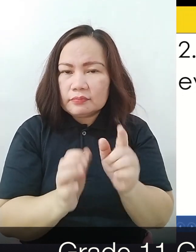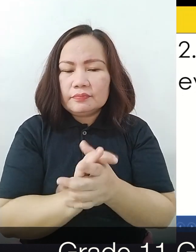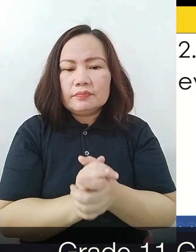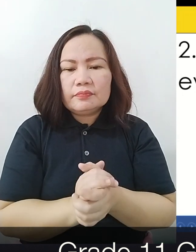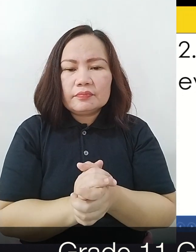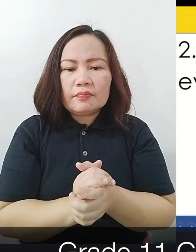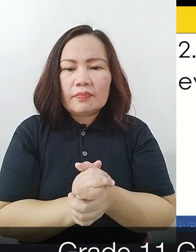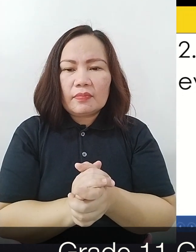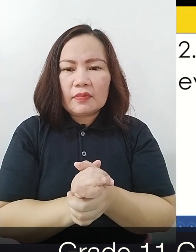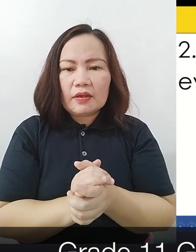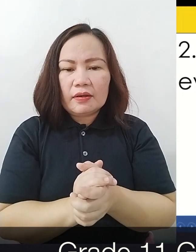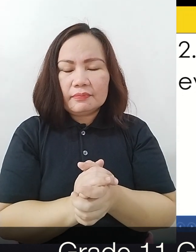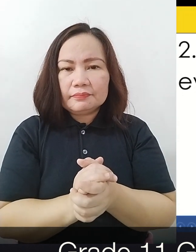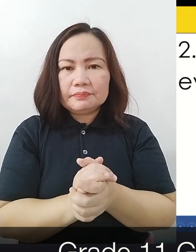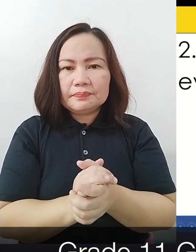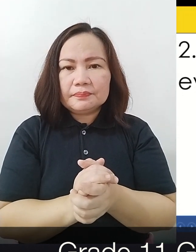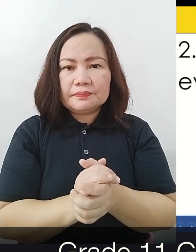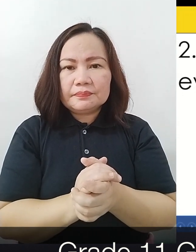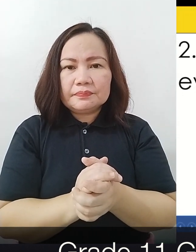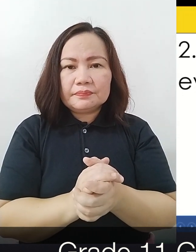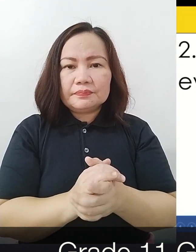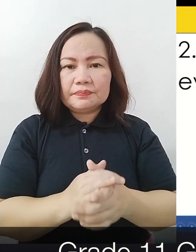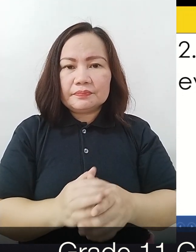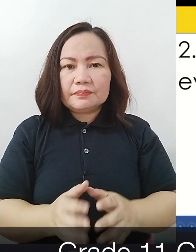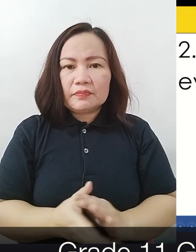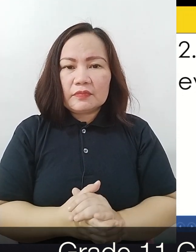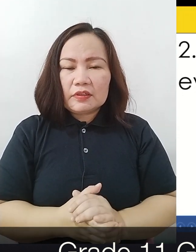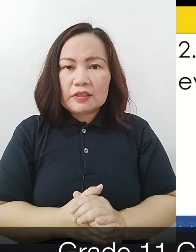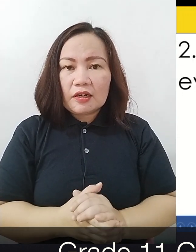So anong magiging value ng x